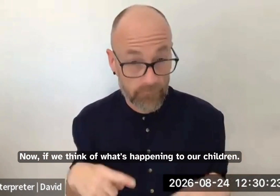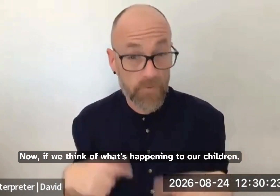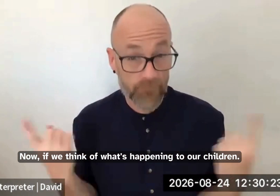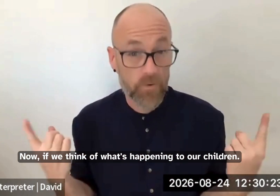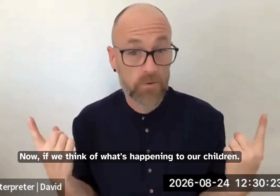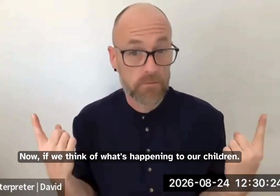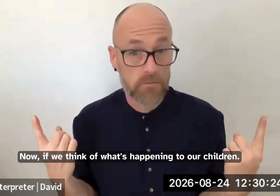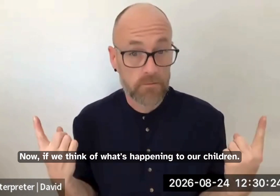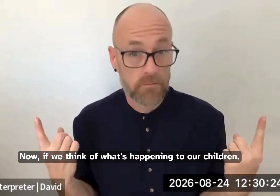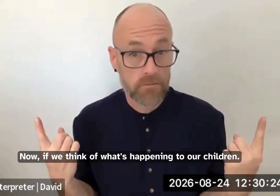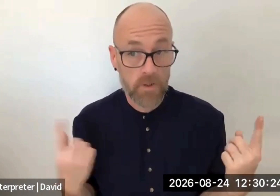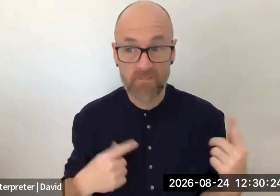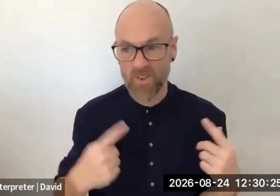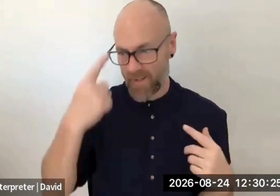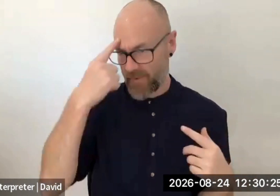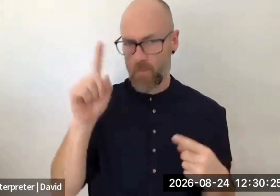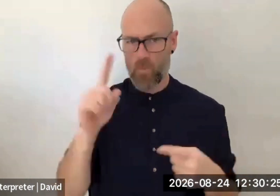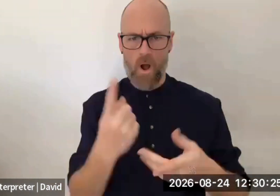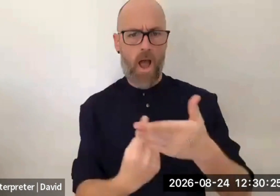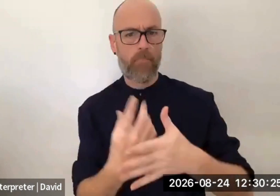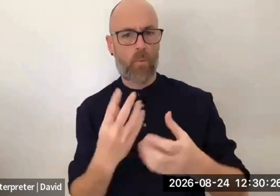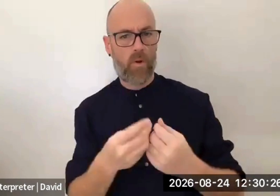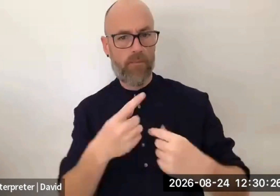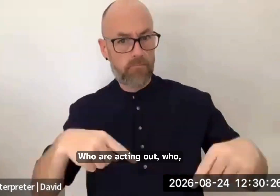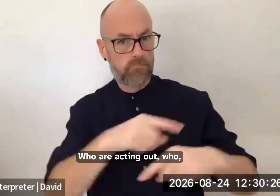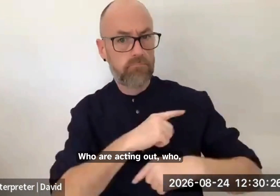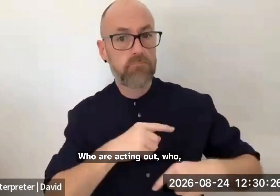of what's happening to our children,